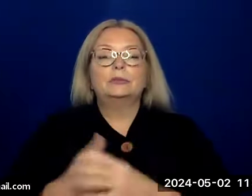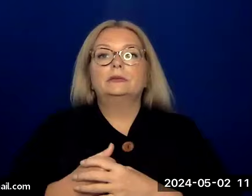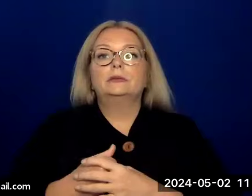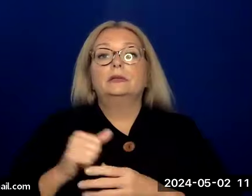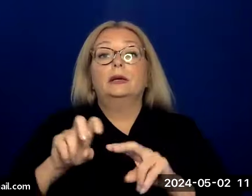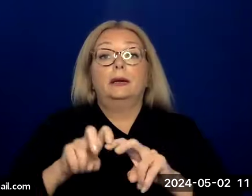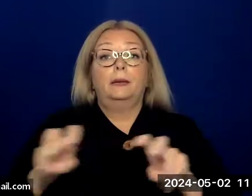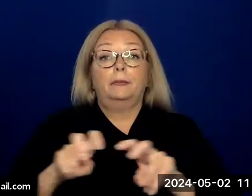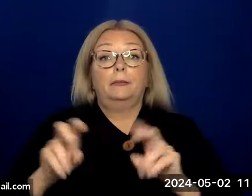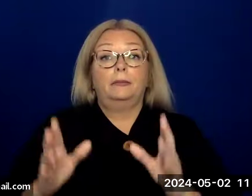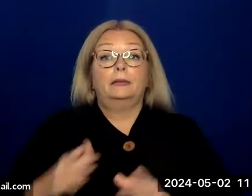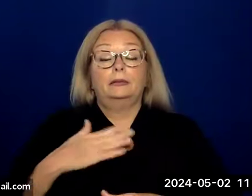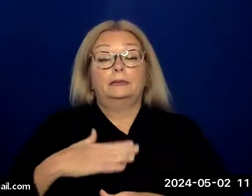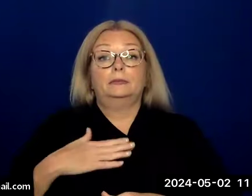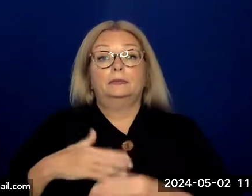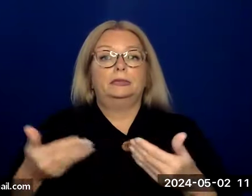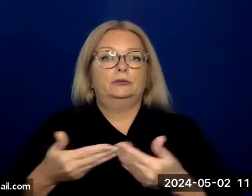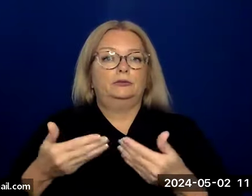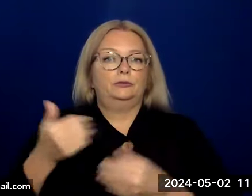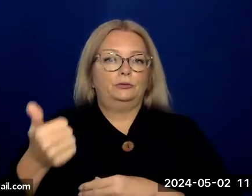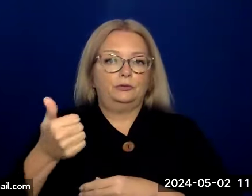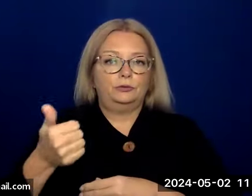themselves as I call on you.